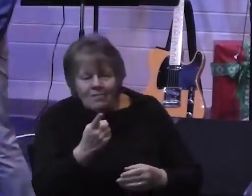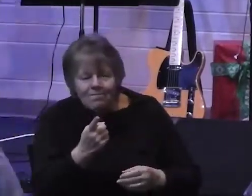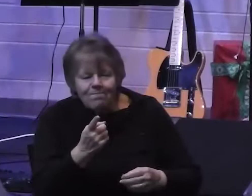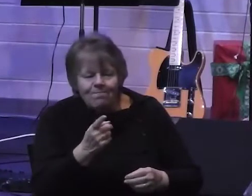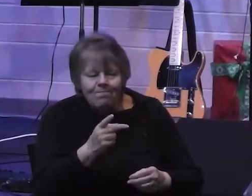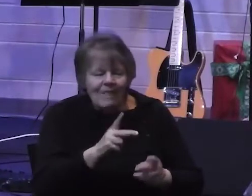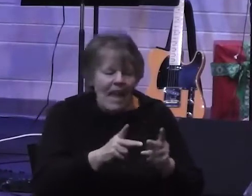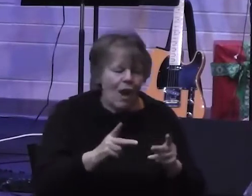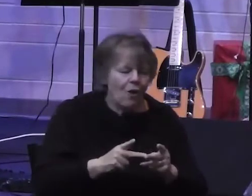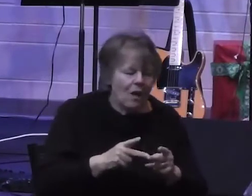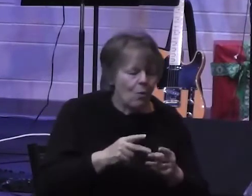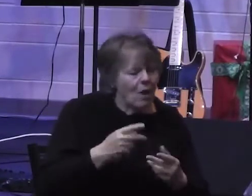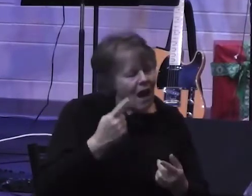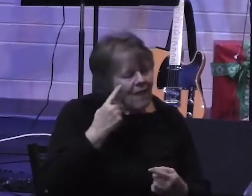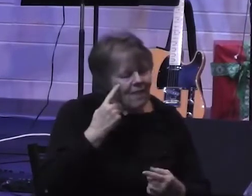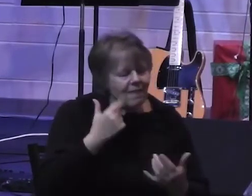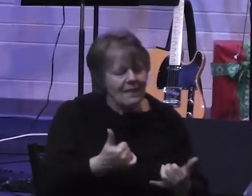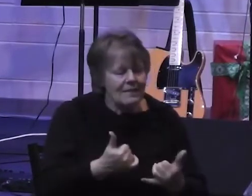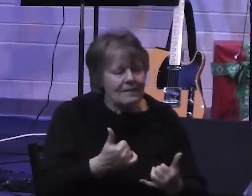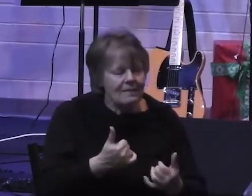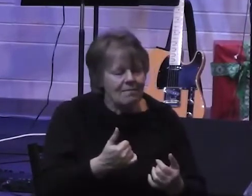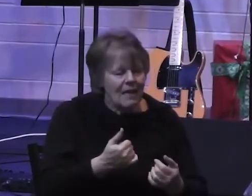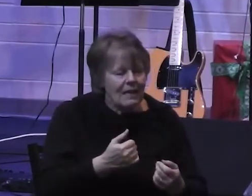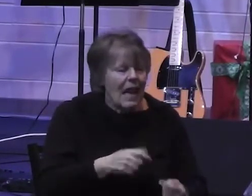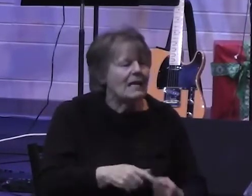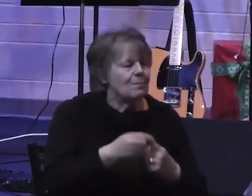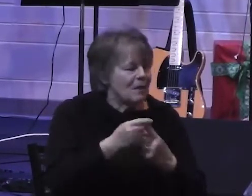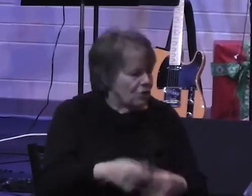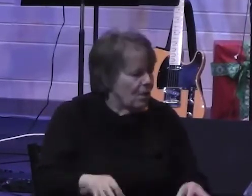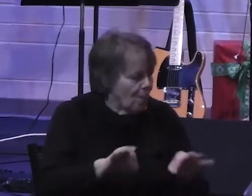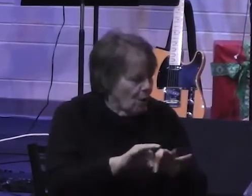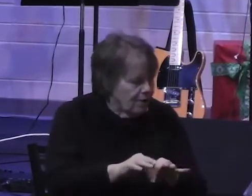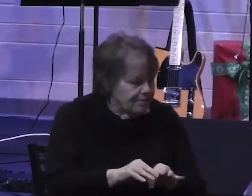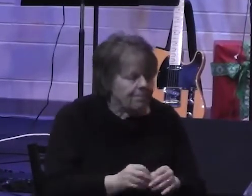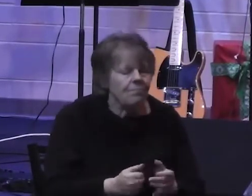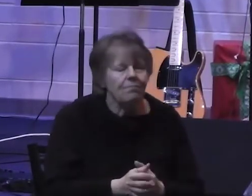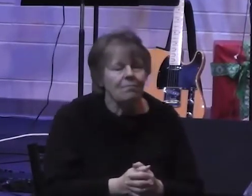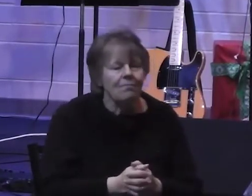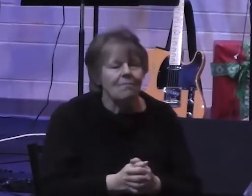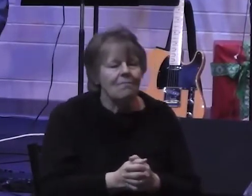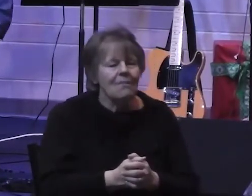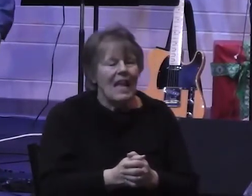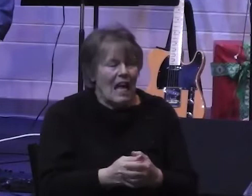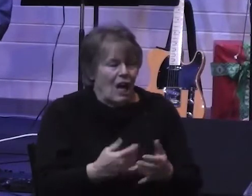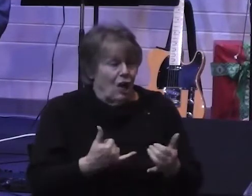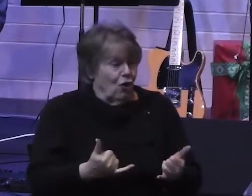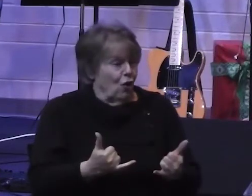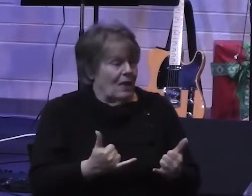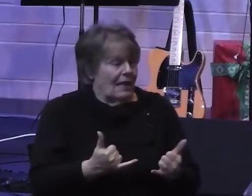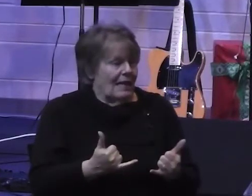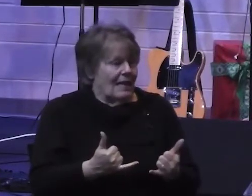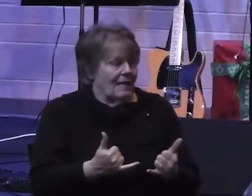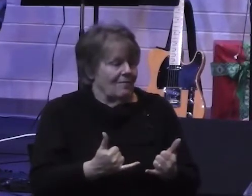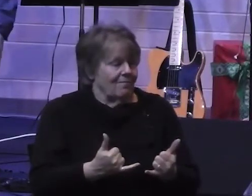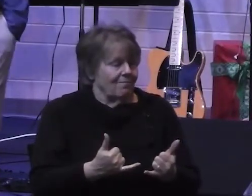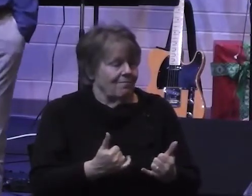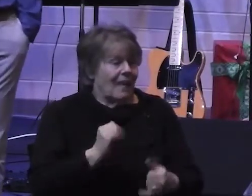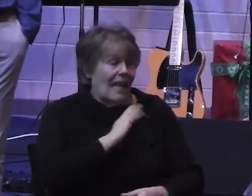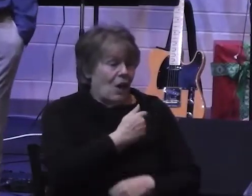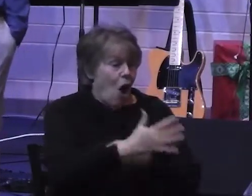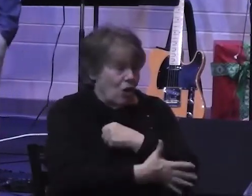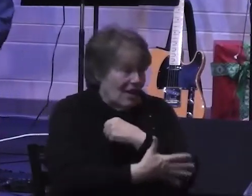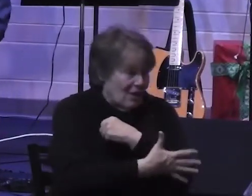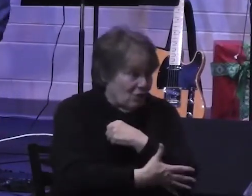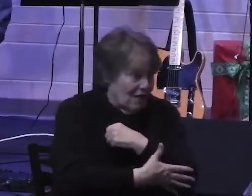I don't know if you've noticed, but currently in our country, on the sort of national political